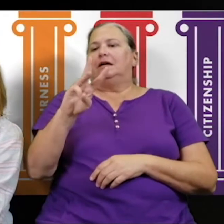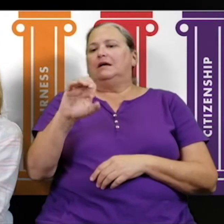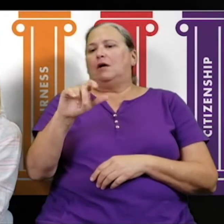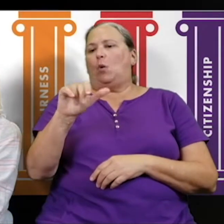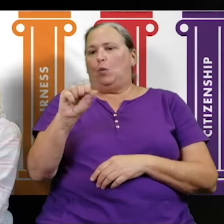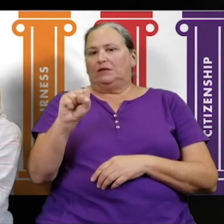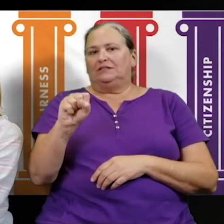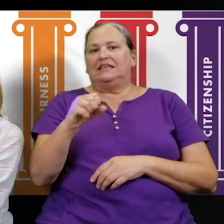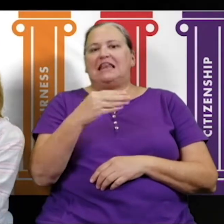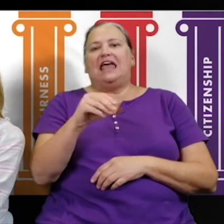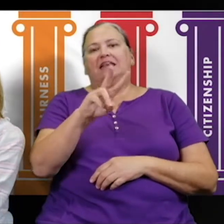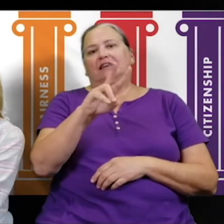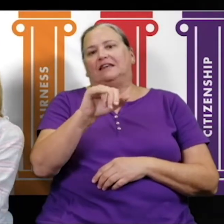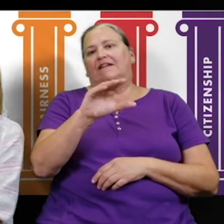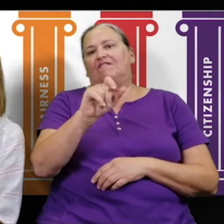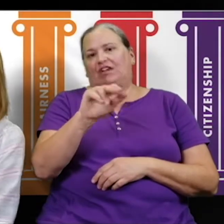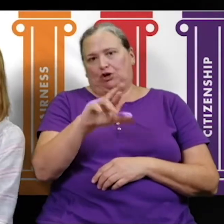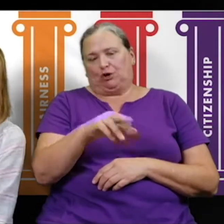Victor.